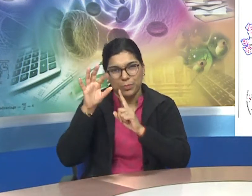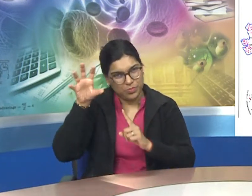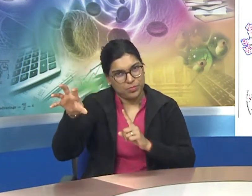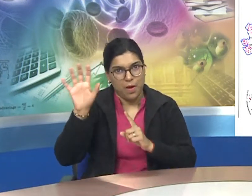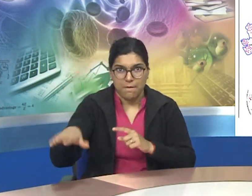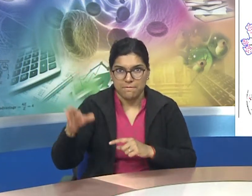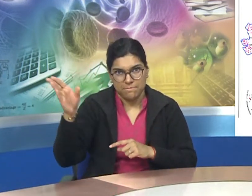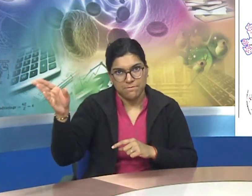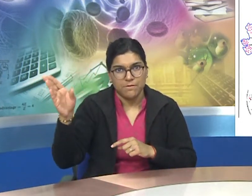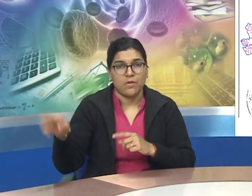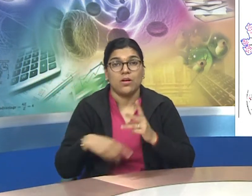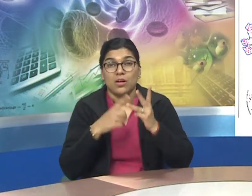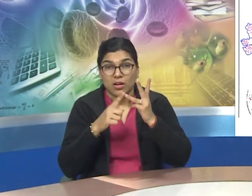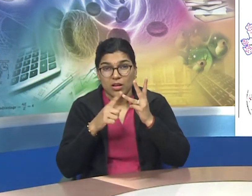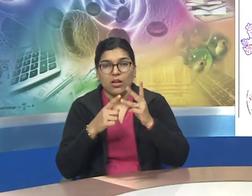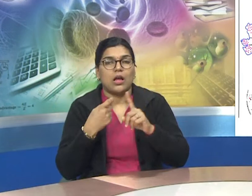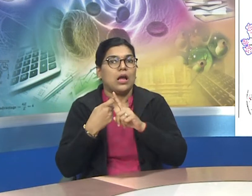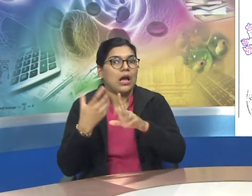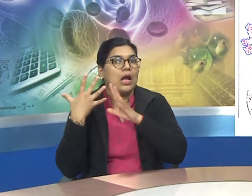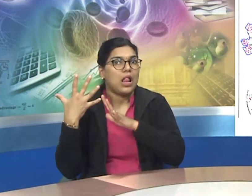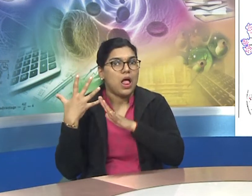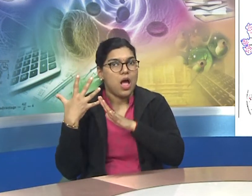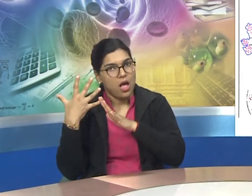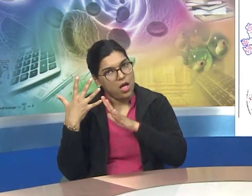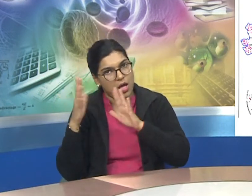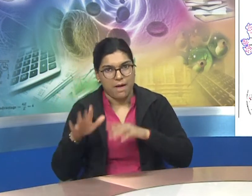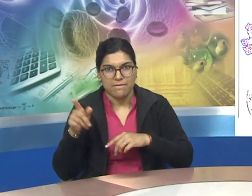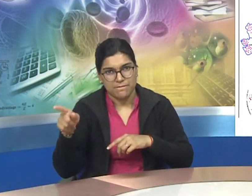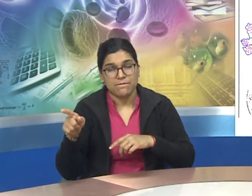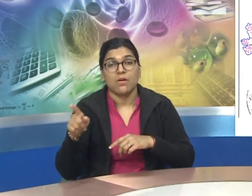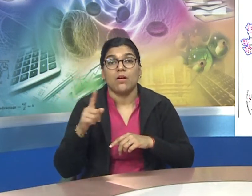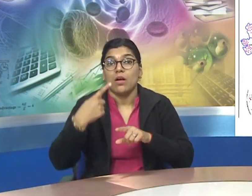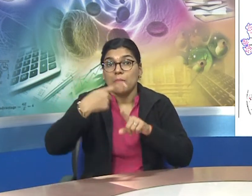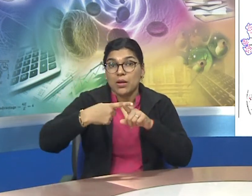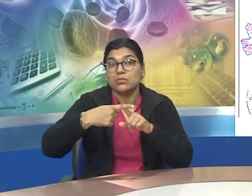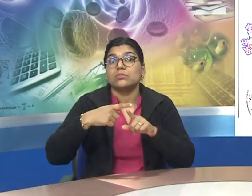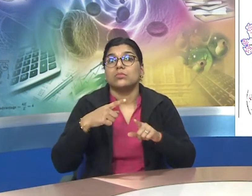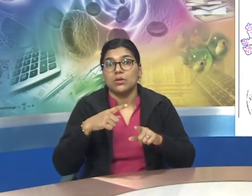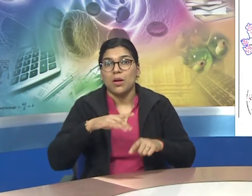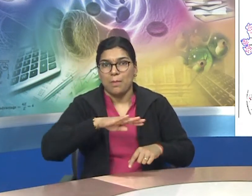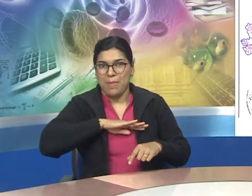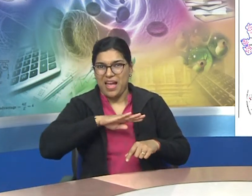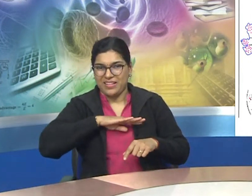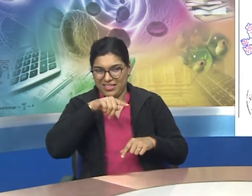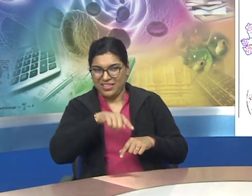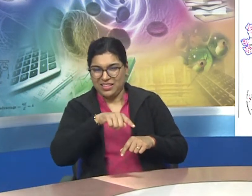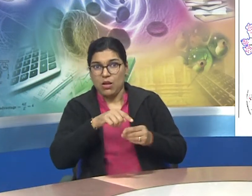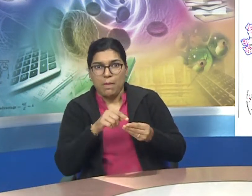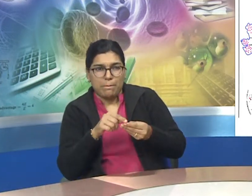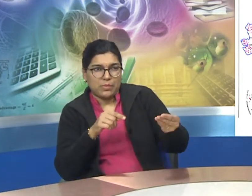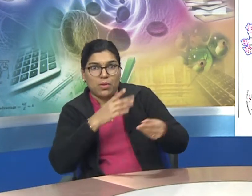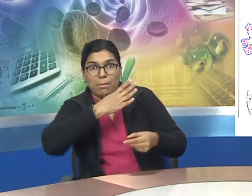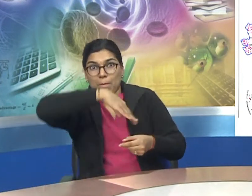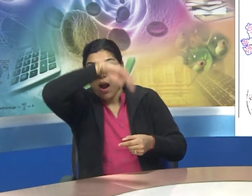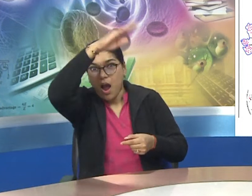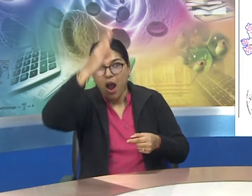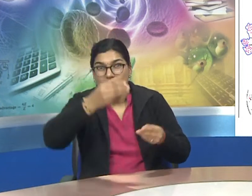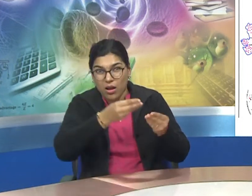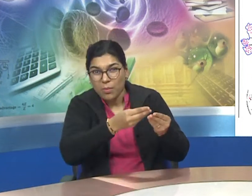India. From Gujarat, Andhra Pradesh, and